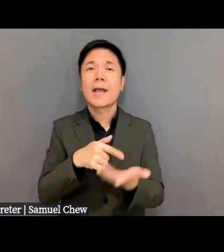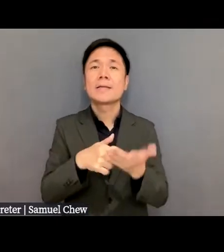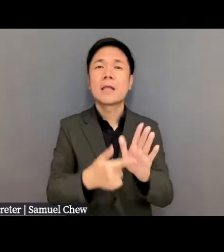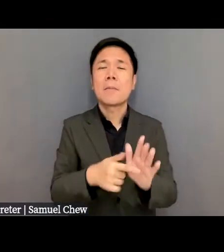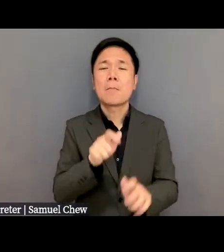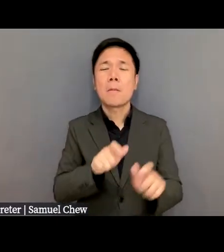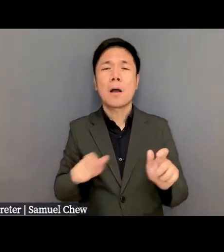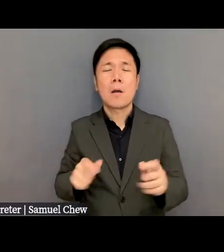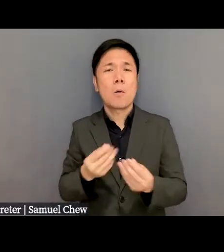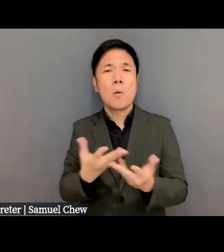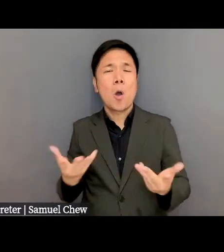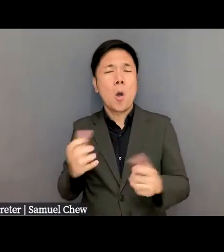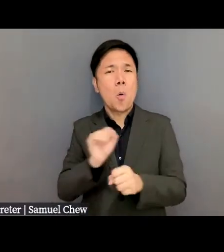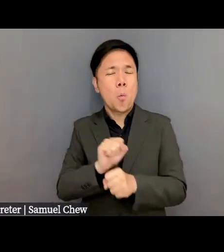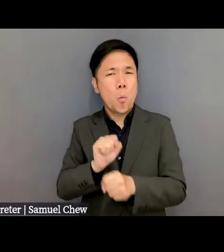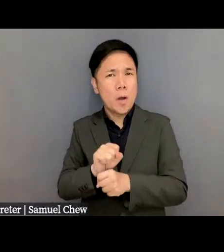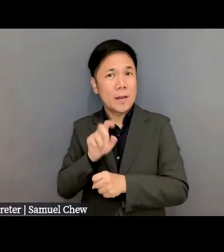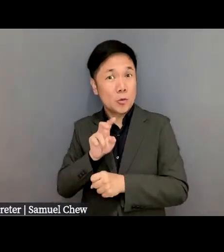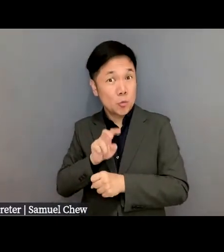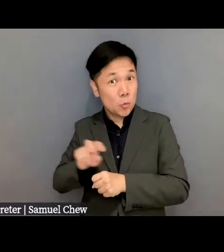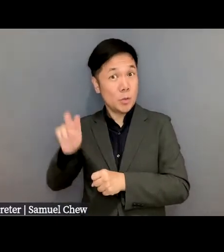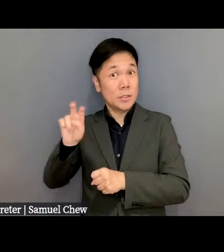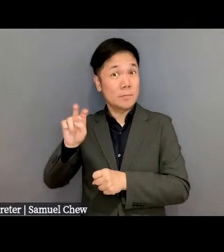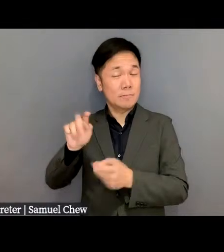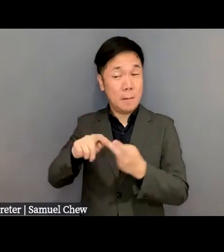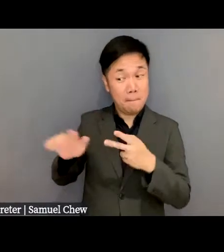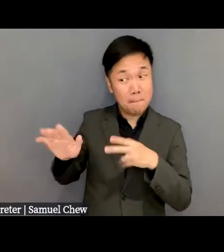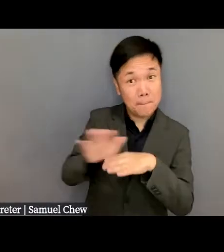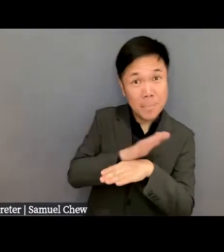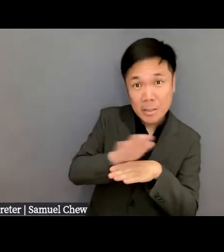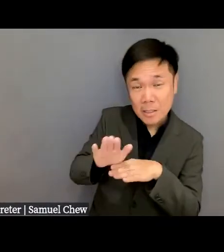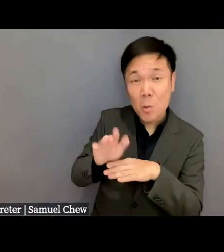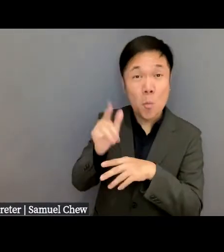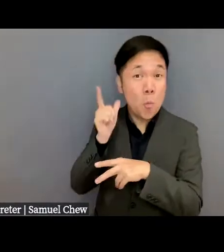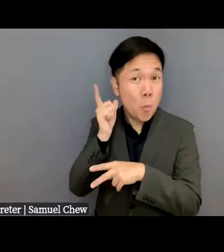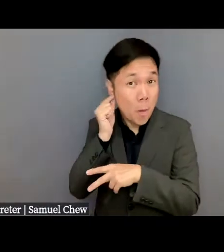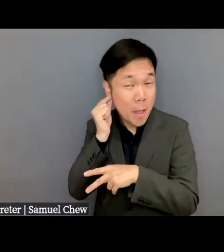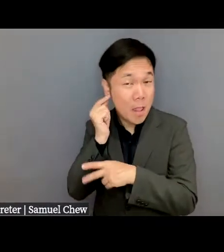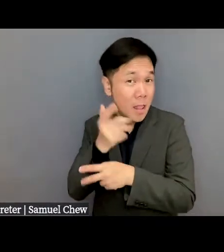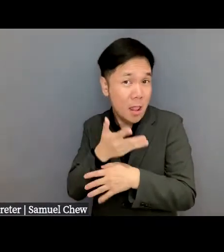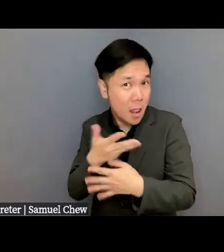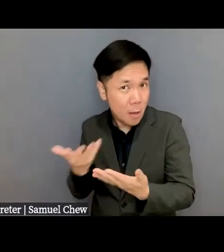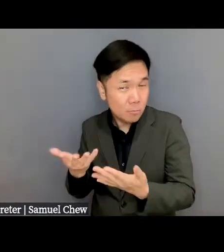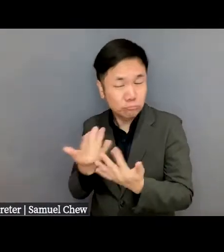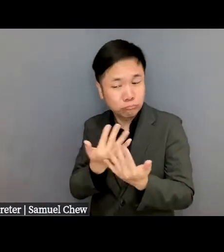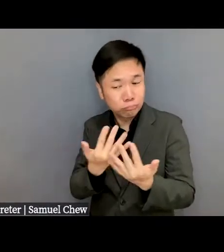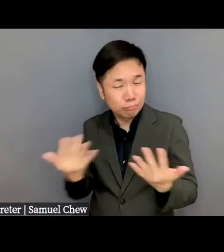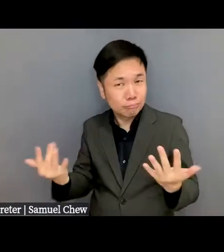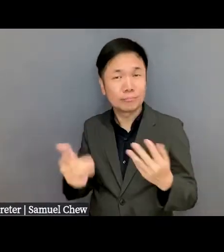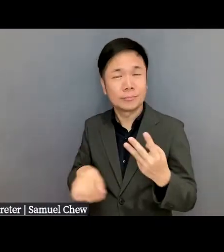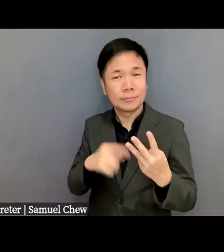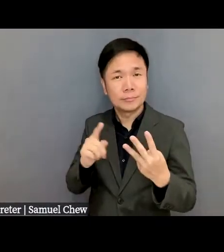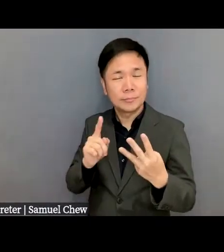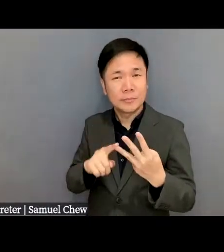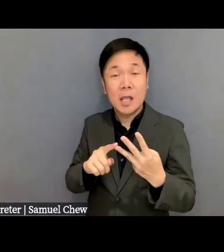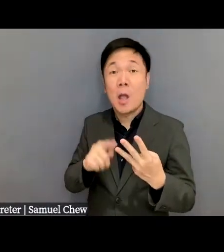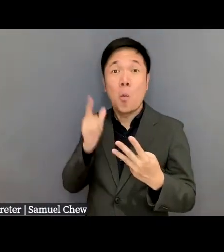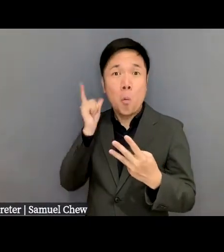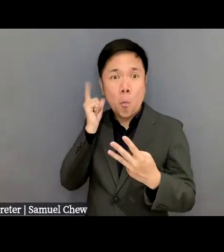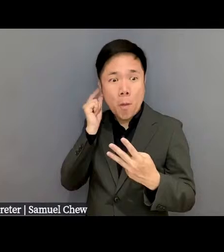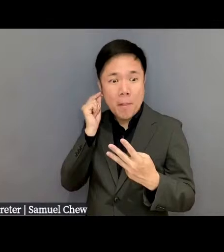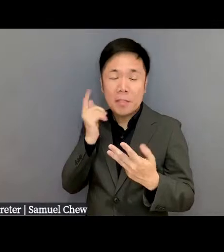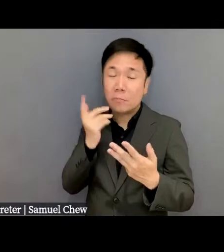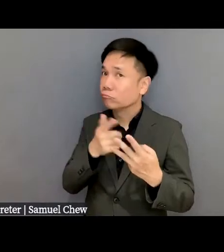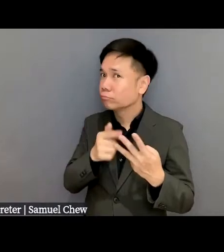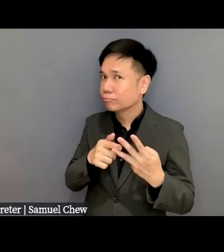sector, how many women businesses are in the sector, how many women we are able to find